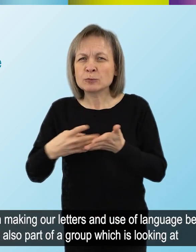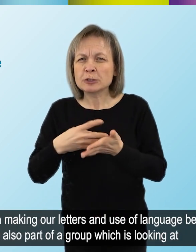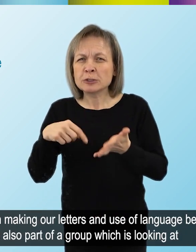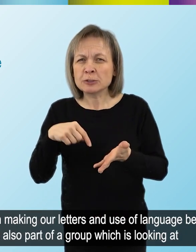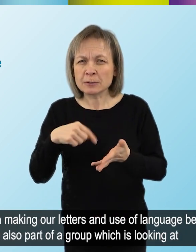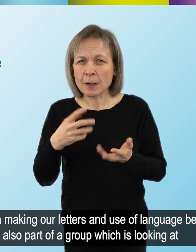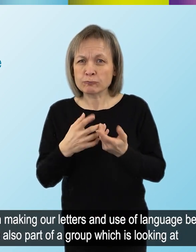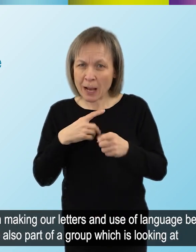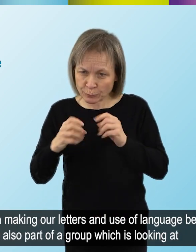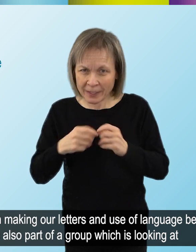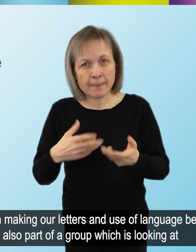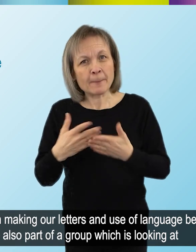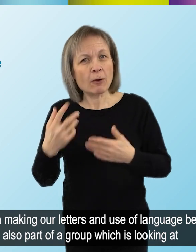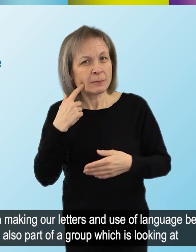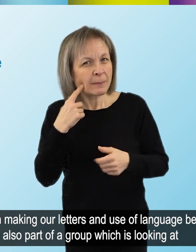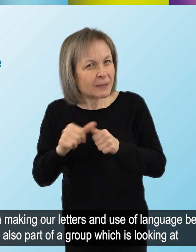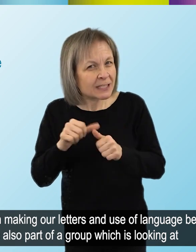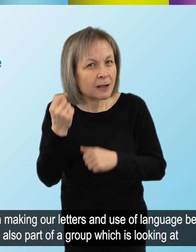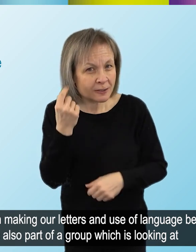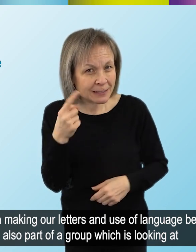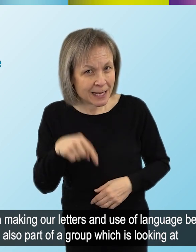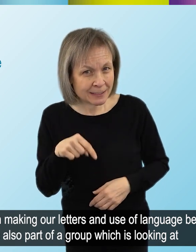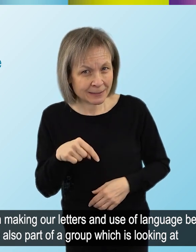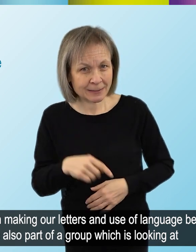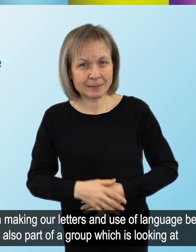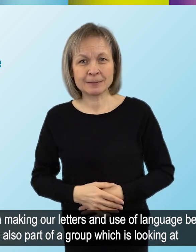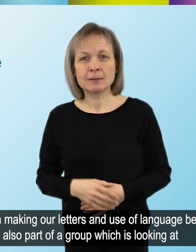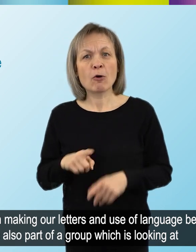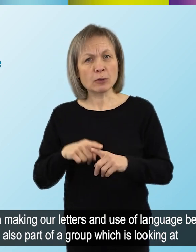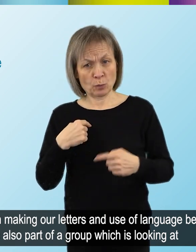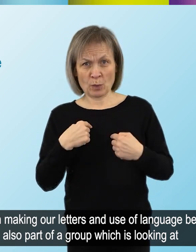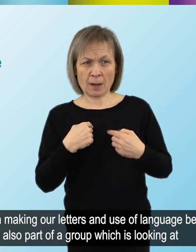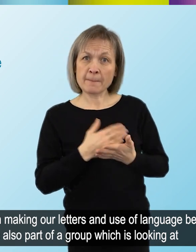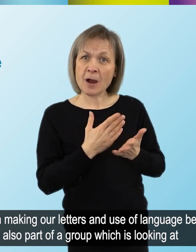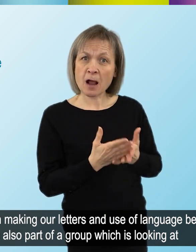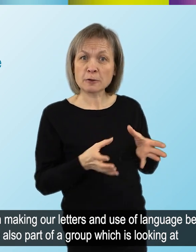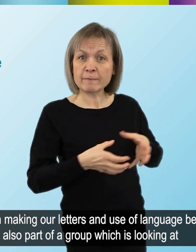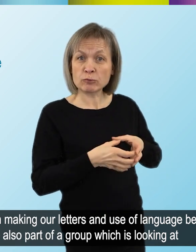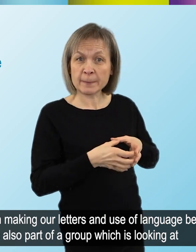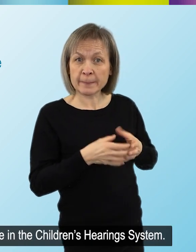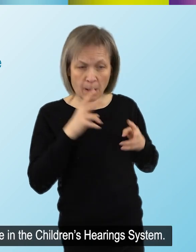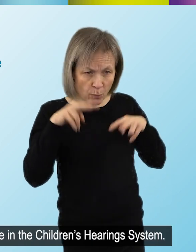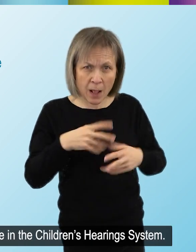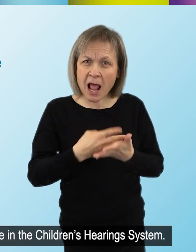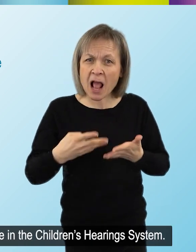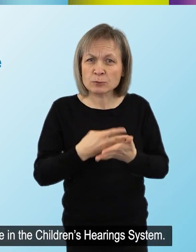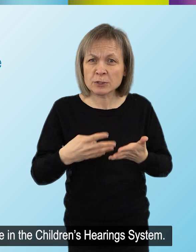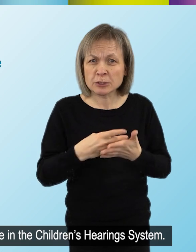We are working on making our letters and use of language better, and we are also part of a group which is looking at language in the children's